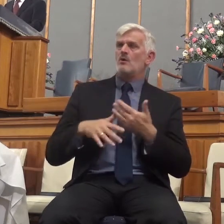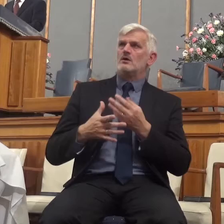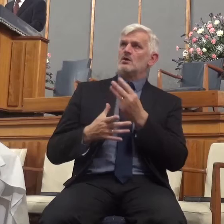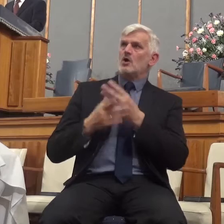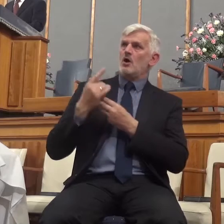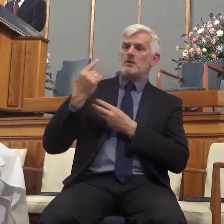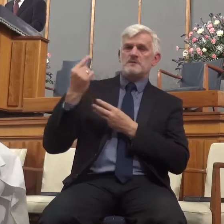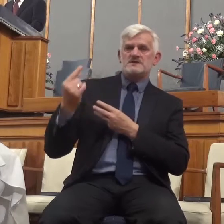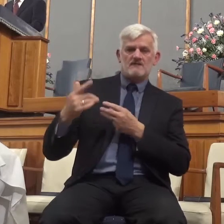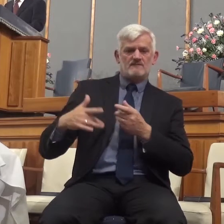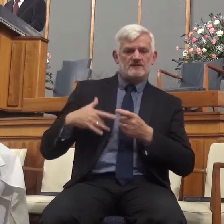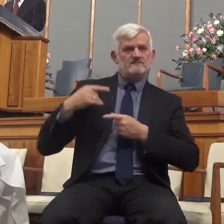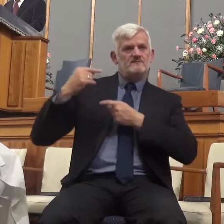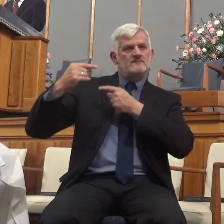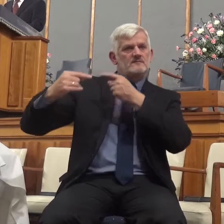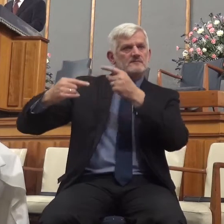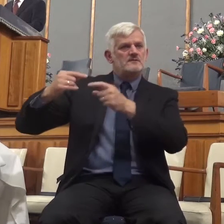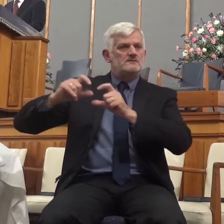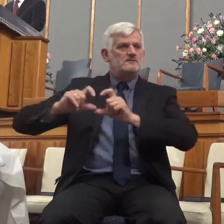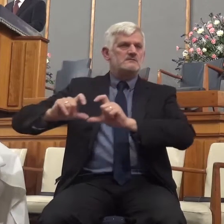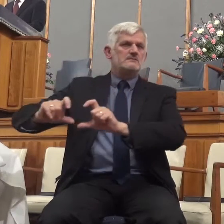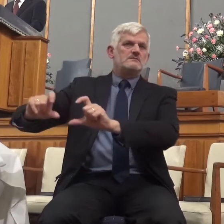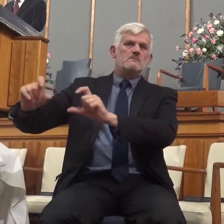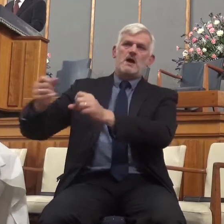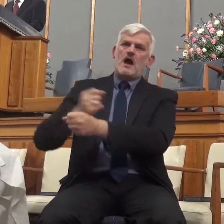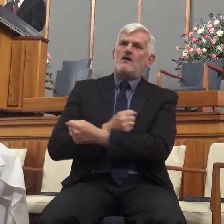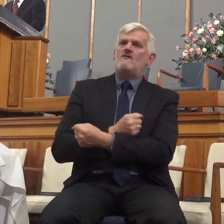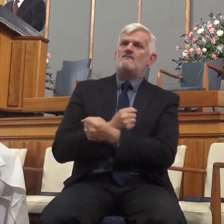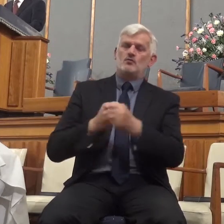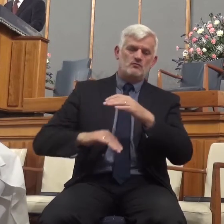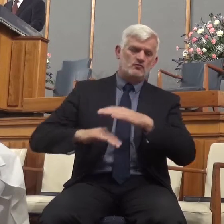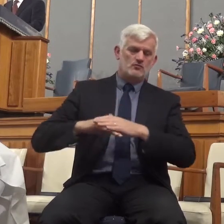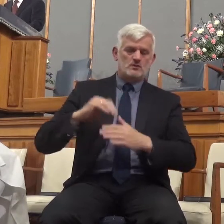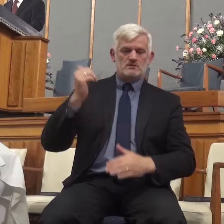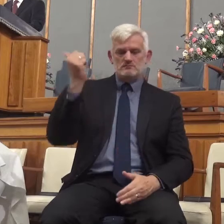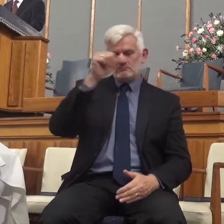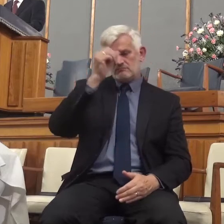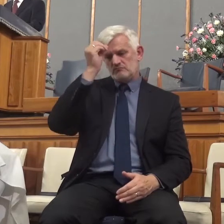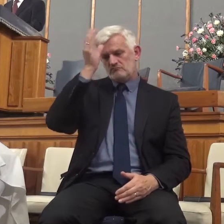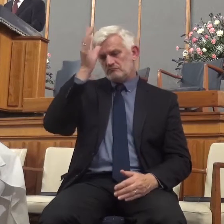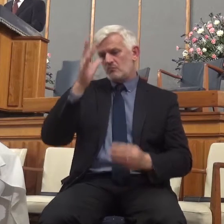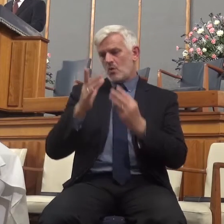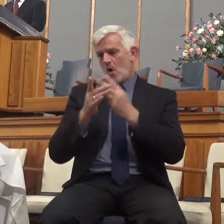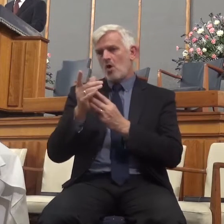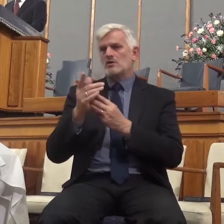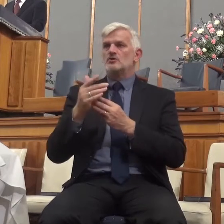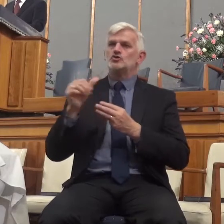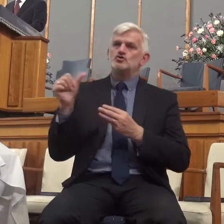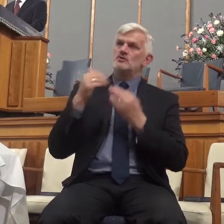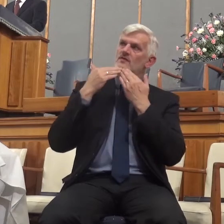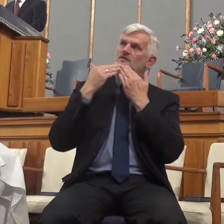eternal, inextinguishable, all-powerful, all-knowing God, the Holy One, for he is